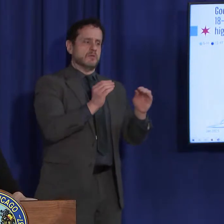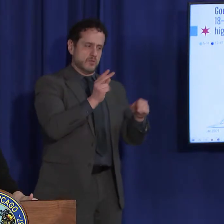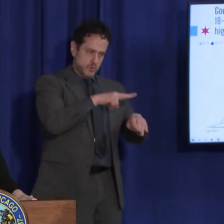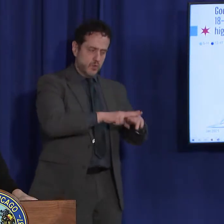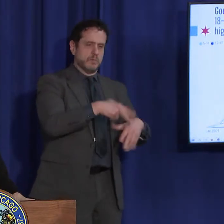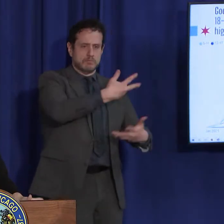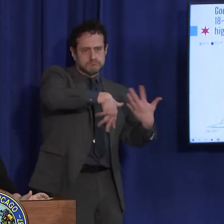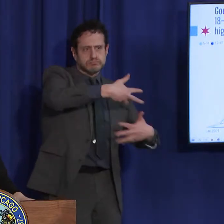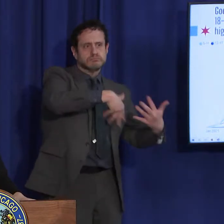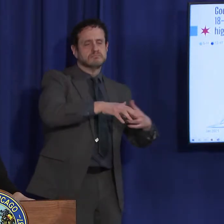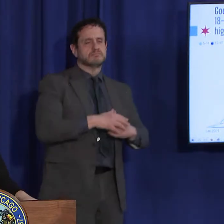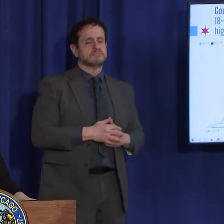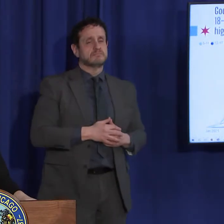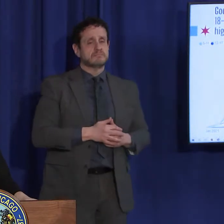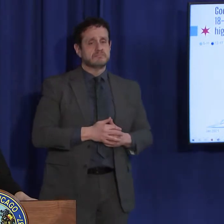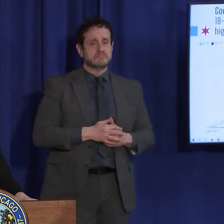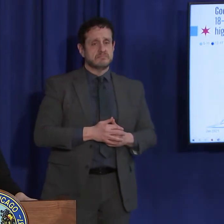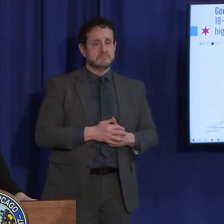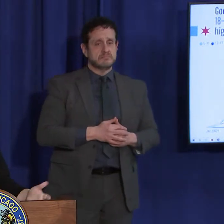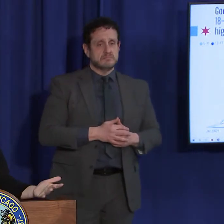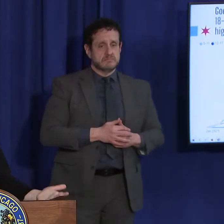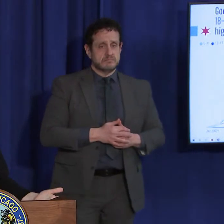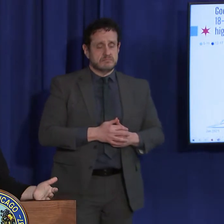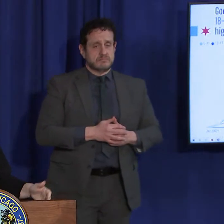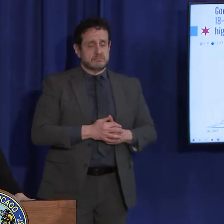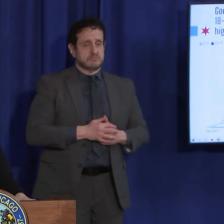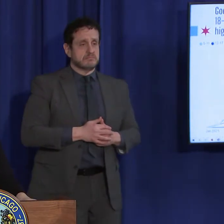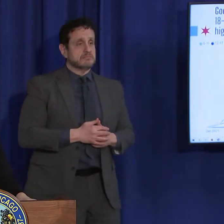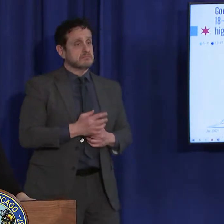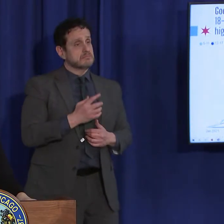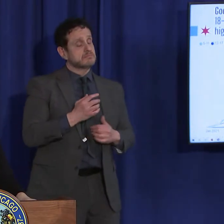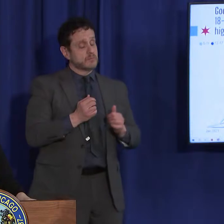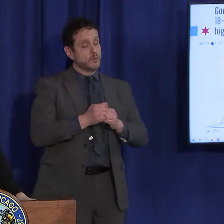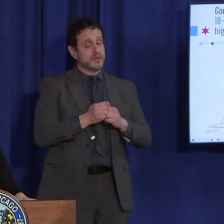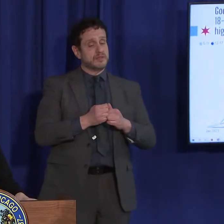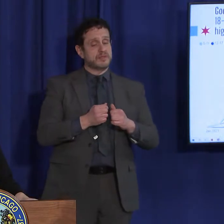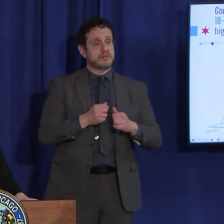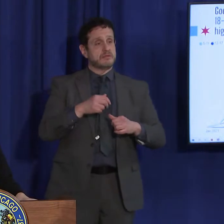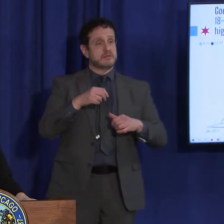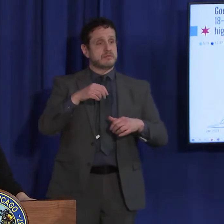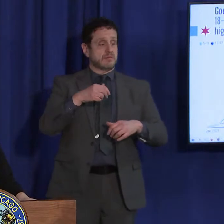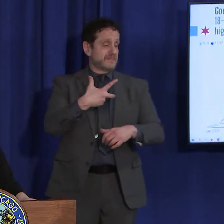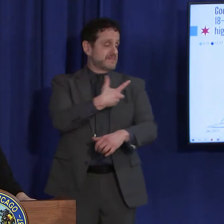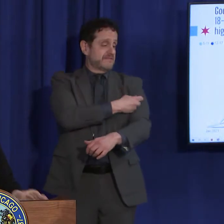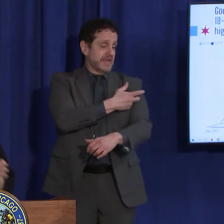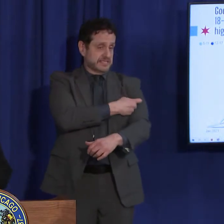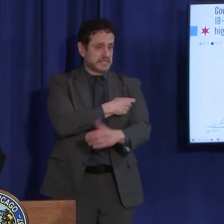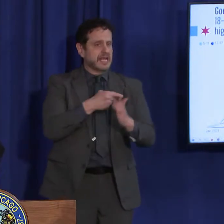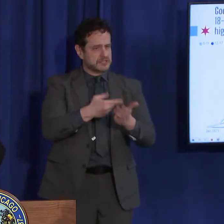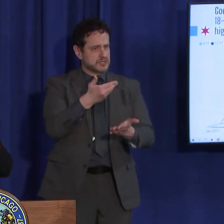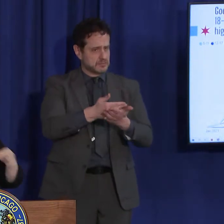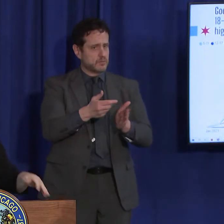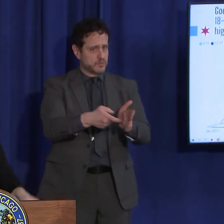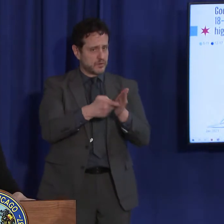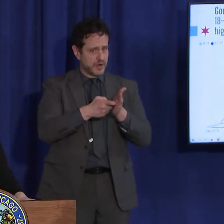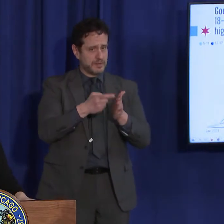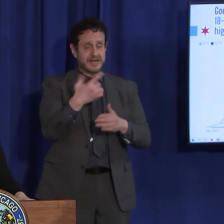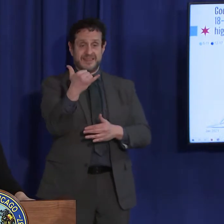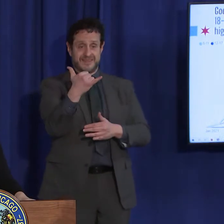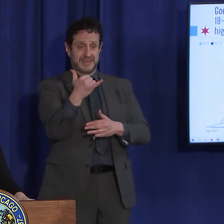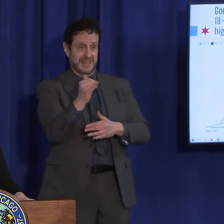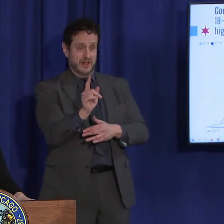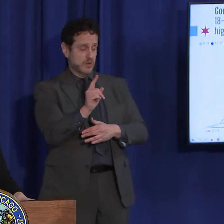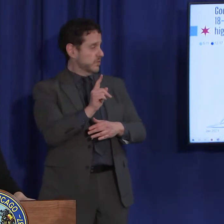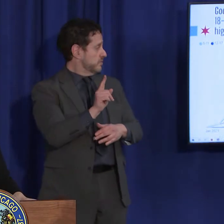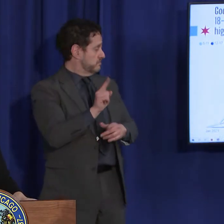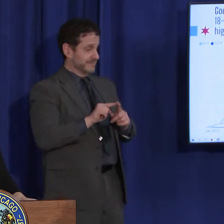that we did actually see quite a bump with the indoor vaccination requirement in high-risk settings in early January. That yellow arrow is where